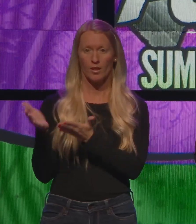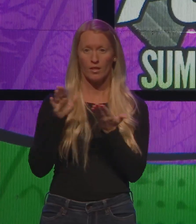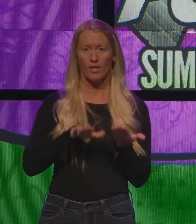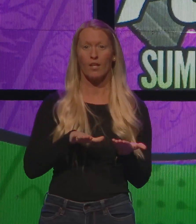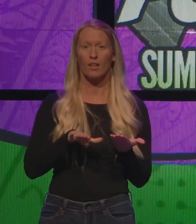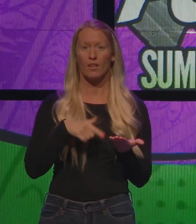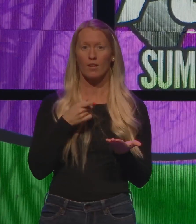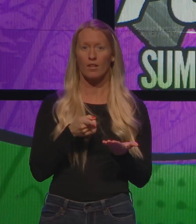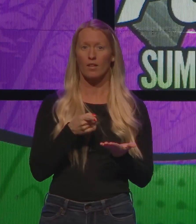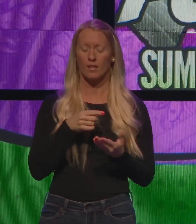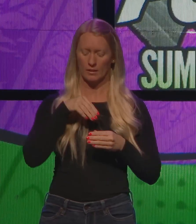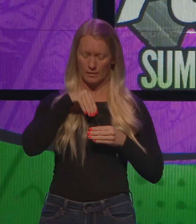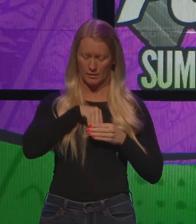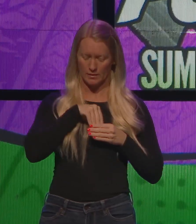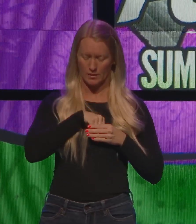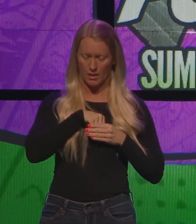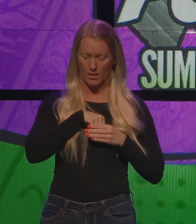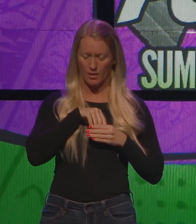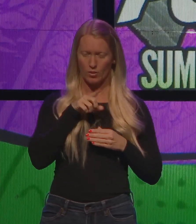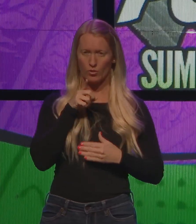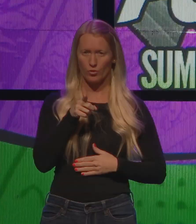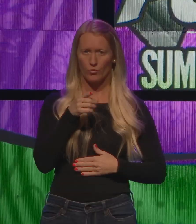core, you are bad.